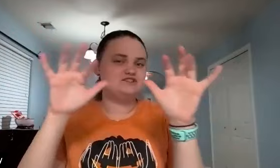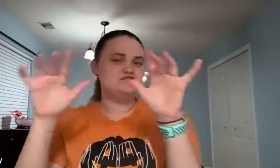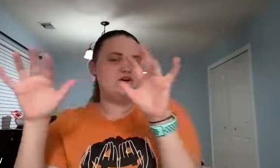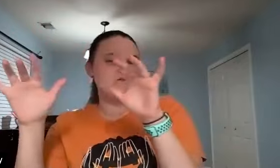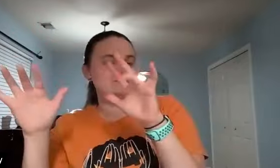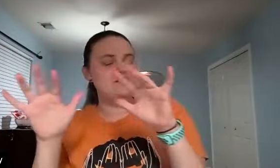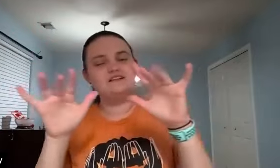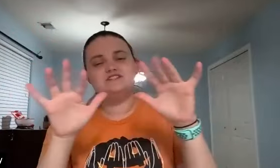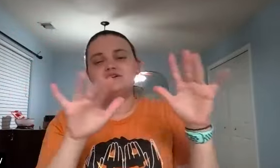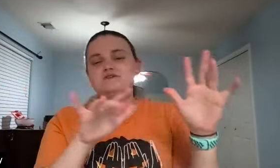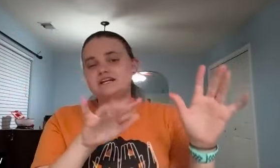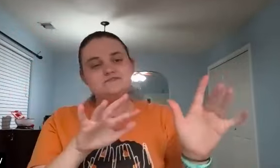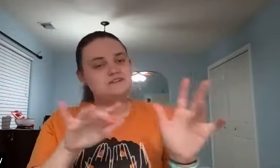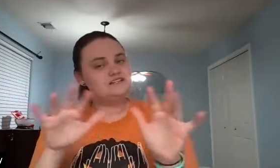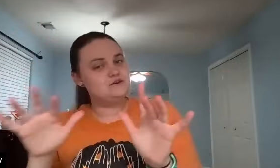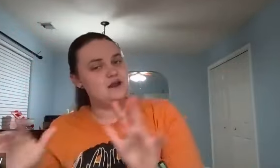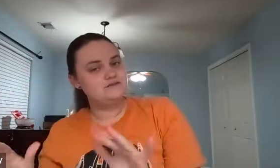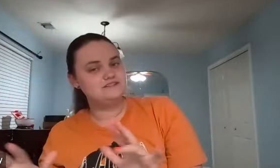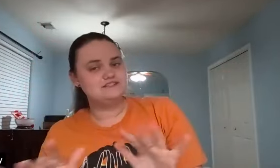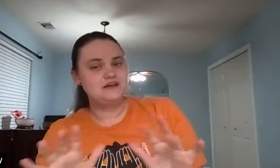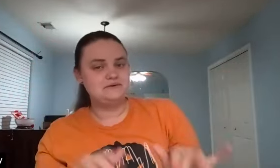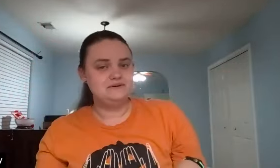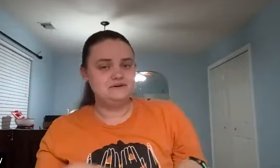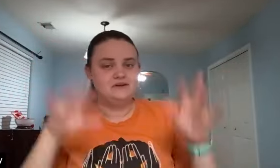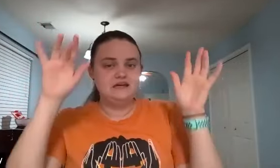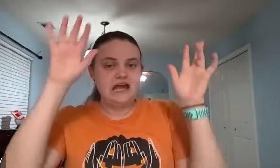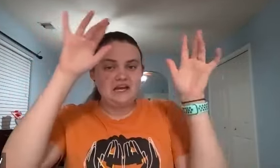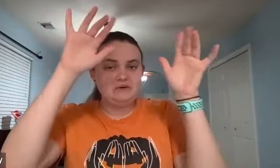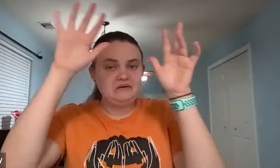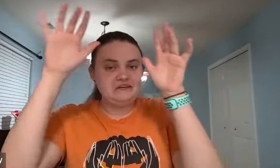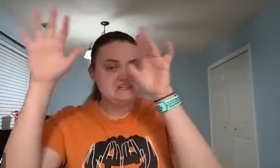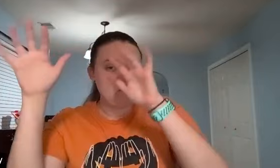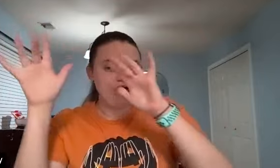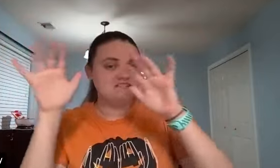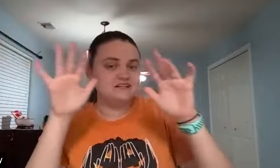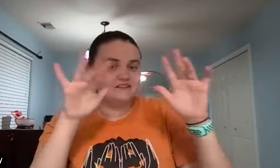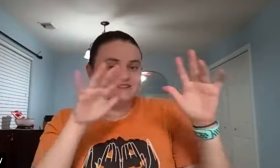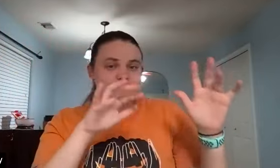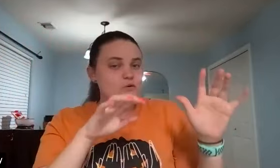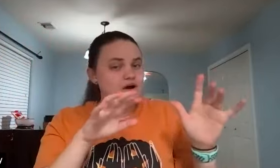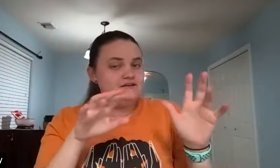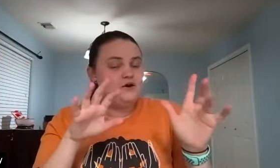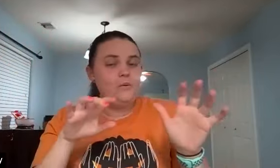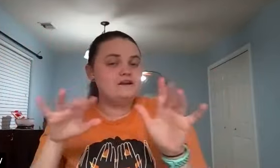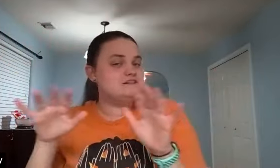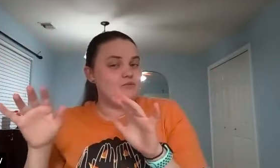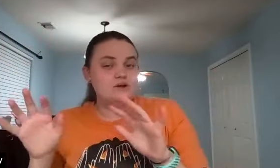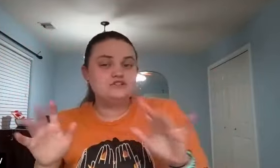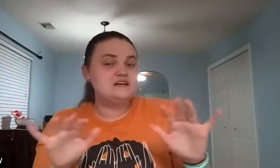they're just falling so gracefully to the ground. Snow. I know we don't get snow often here, but one or 2 days